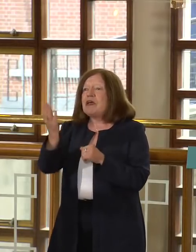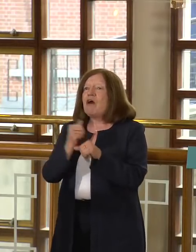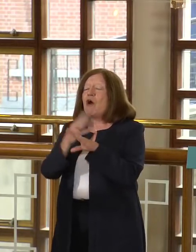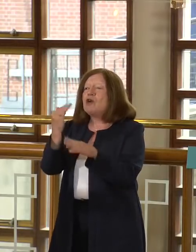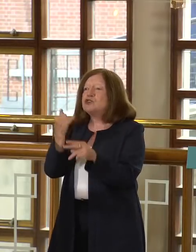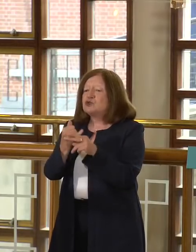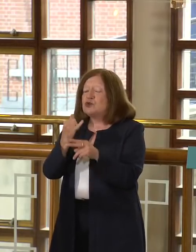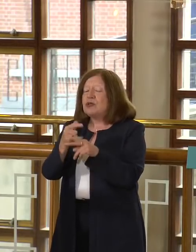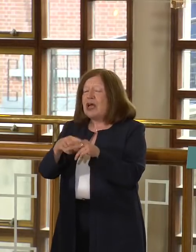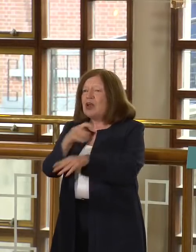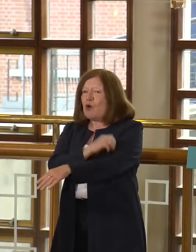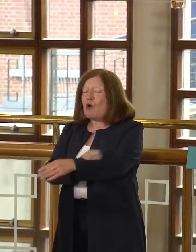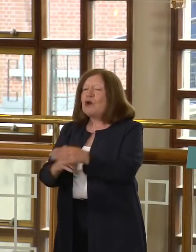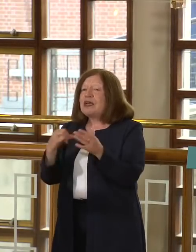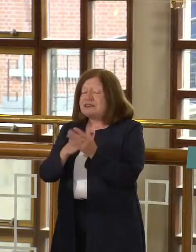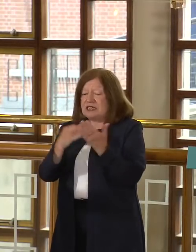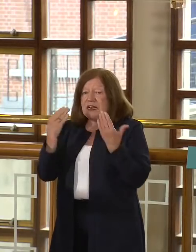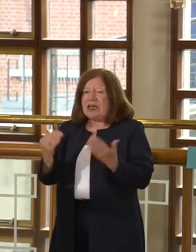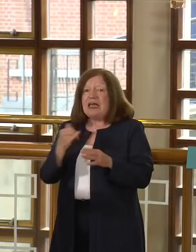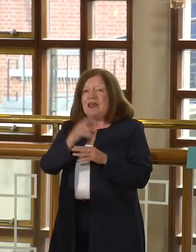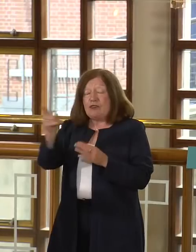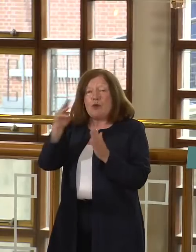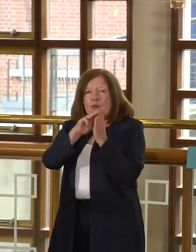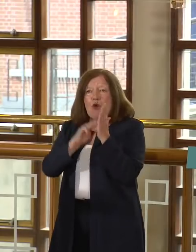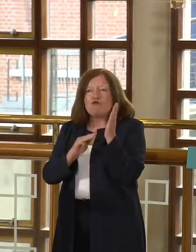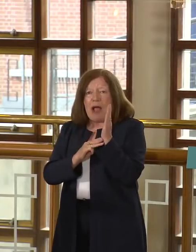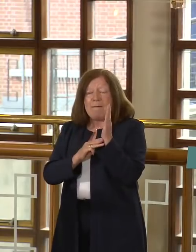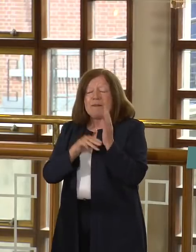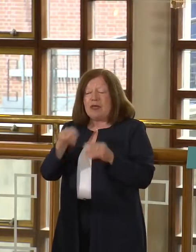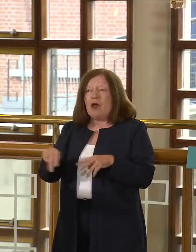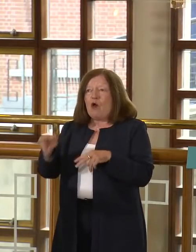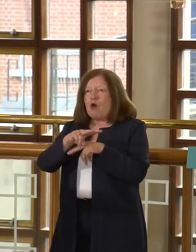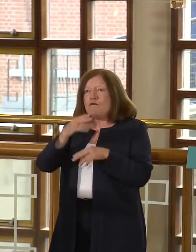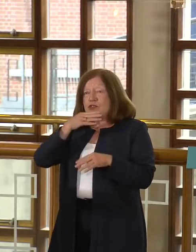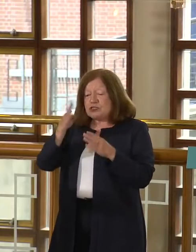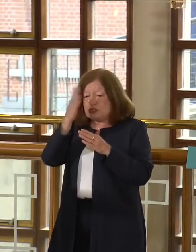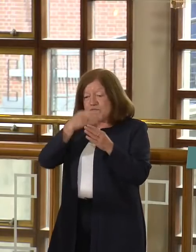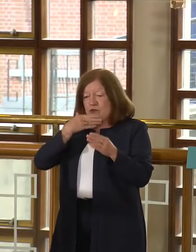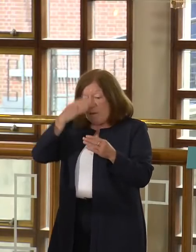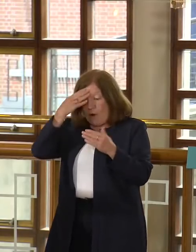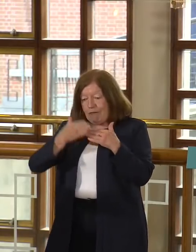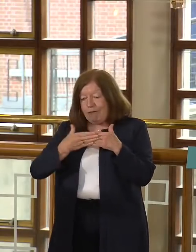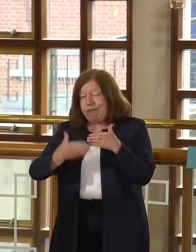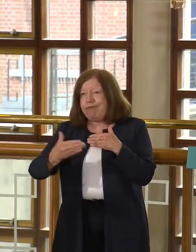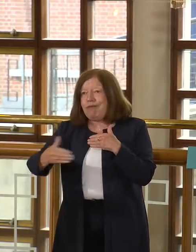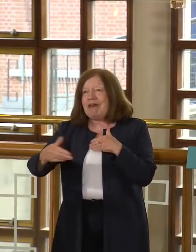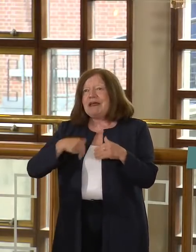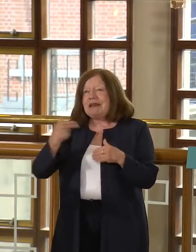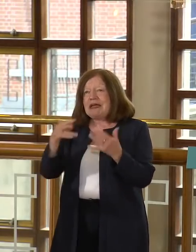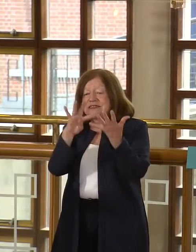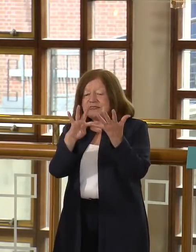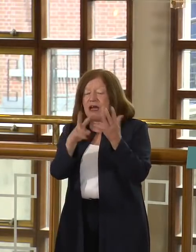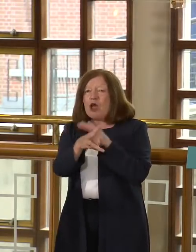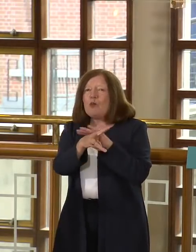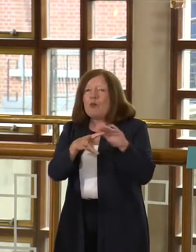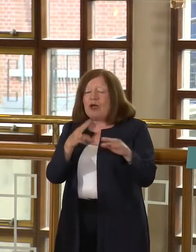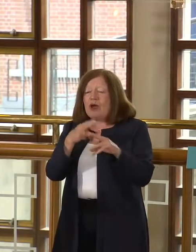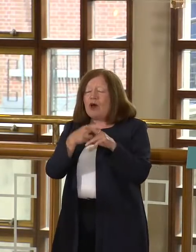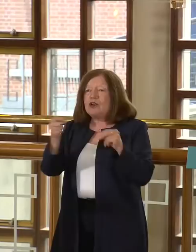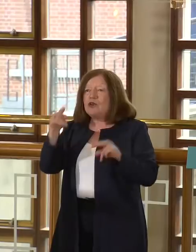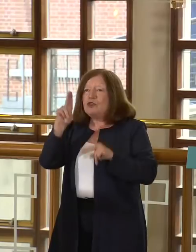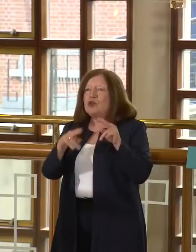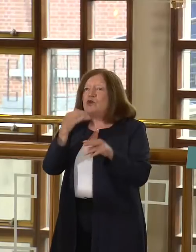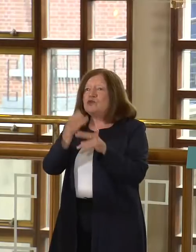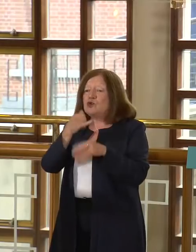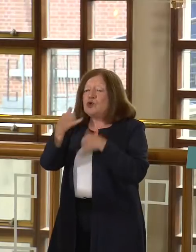schools and organisations currently in the programme, so that over the summer, for approximately the next 9 weeks, until the new school